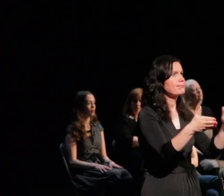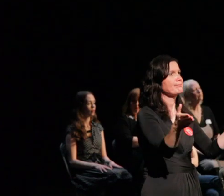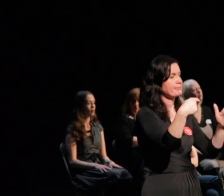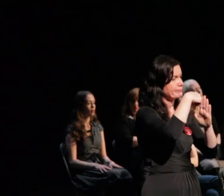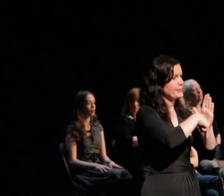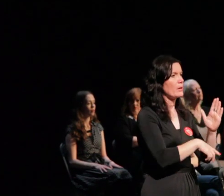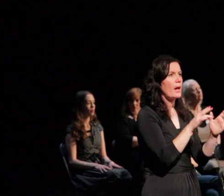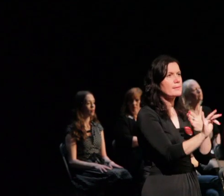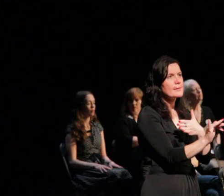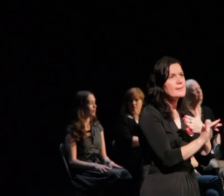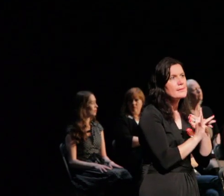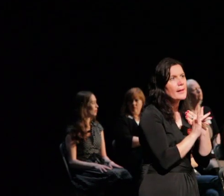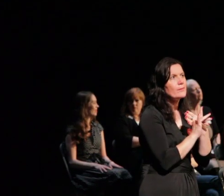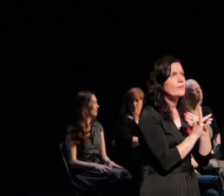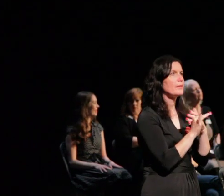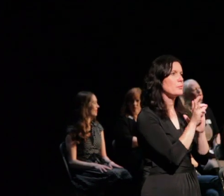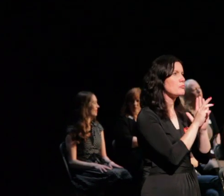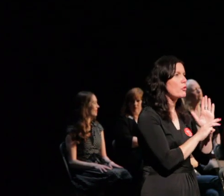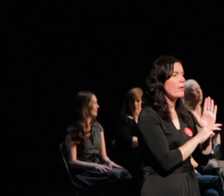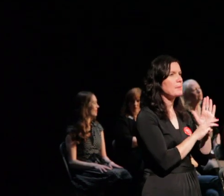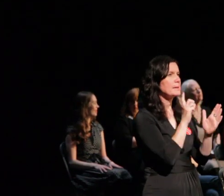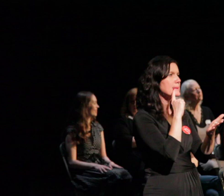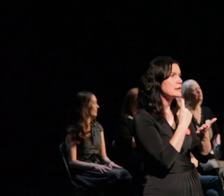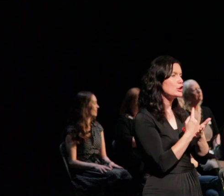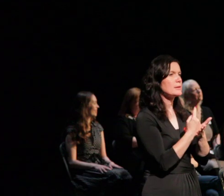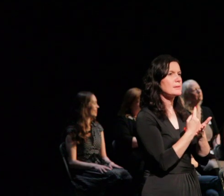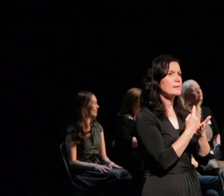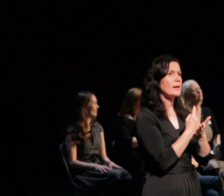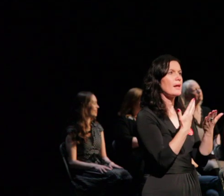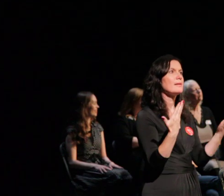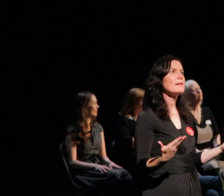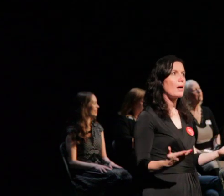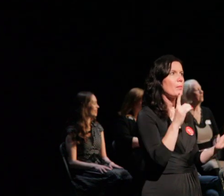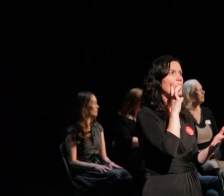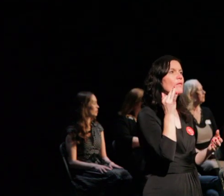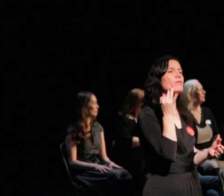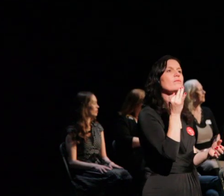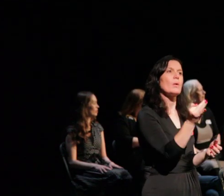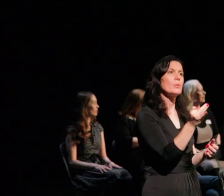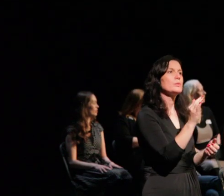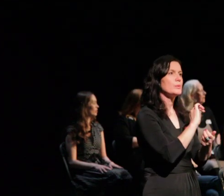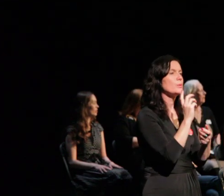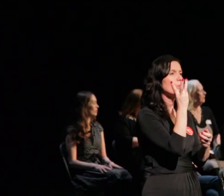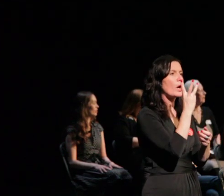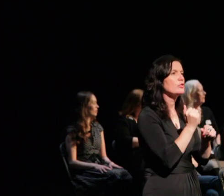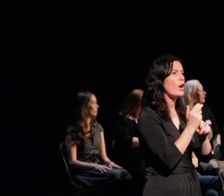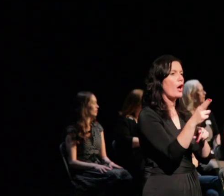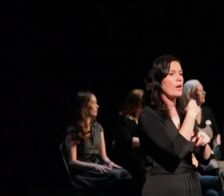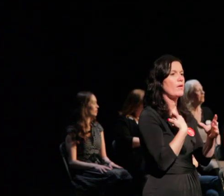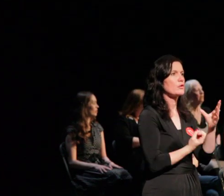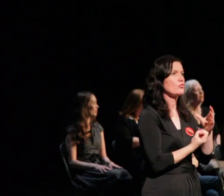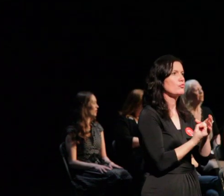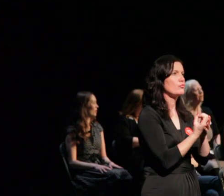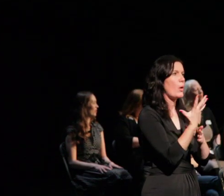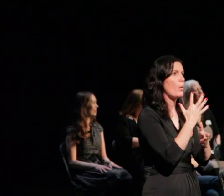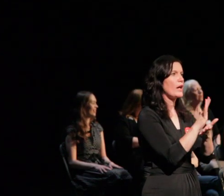about safe programming decisions. And I'm very much looking forward to watching all of us grow